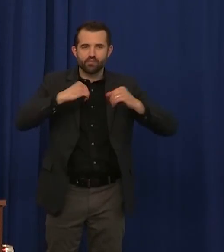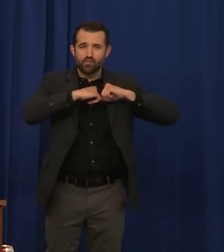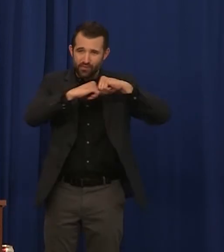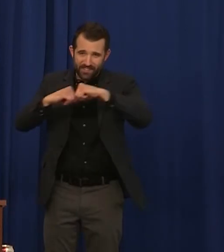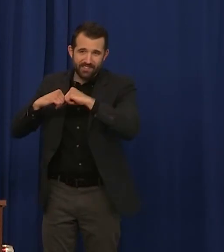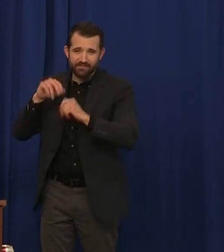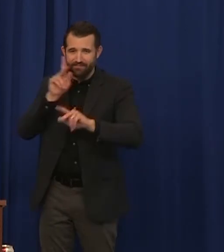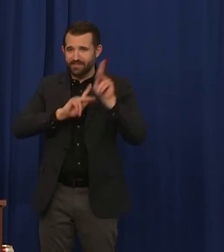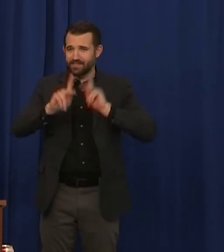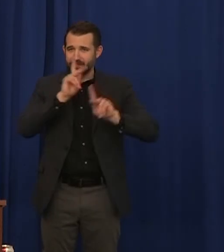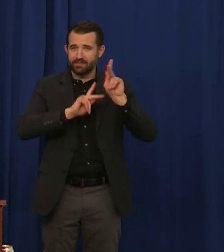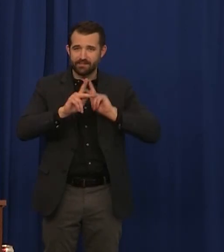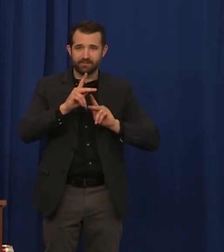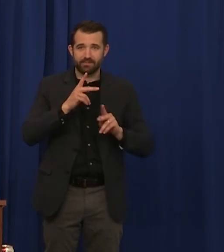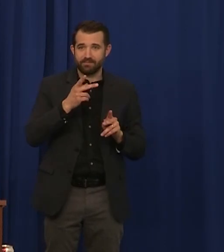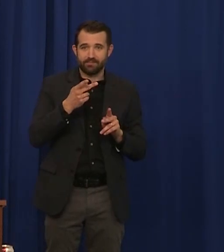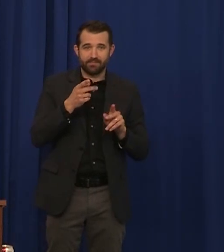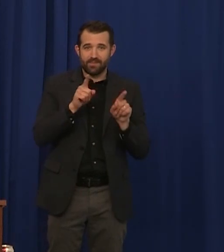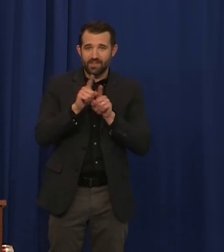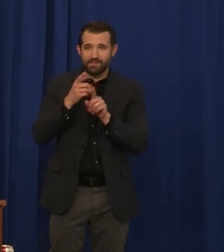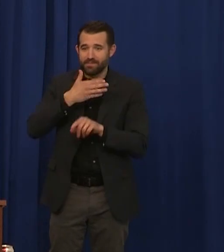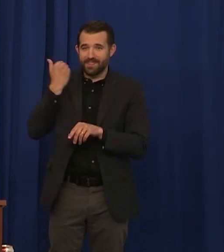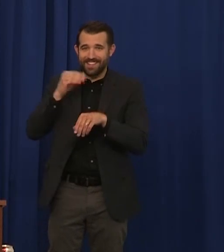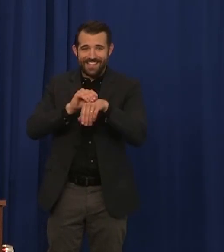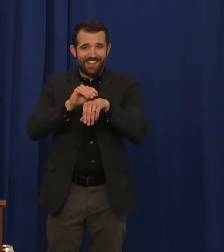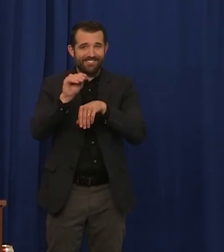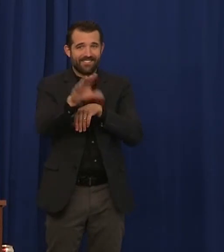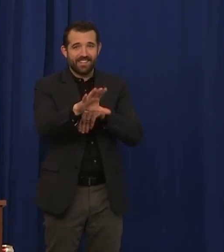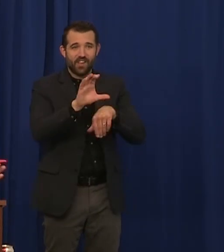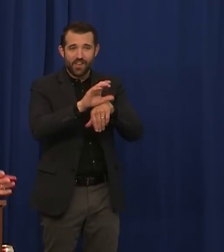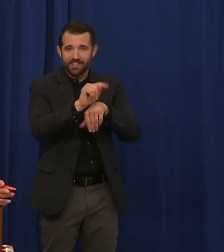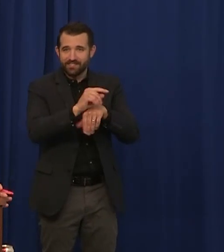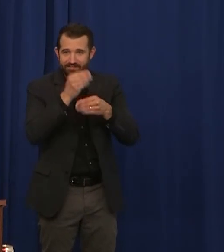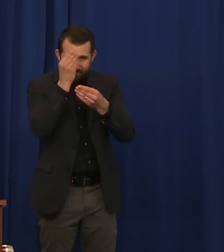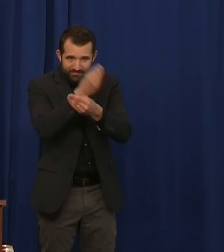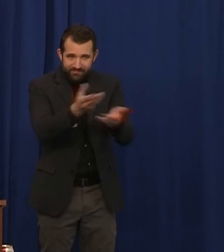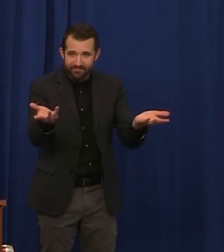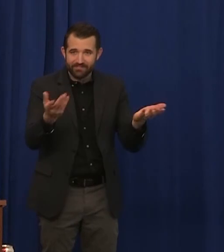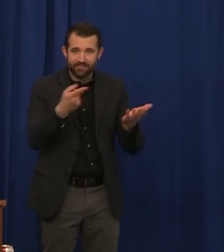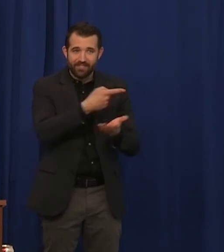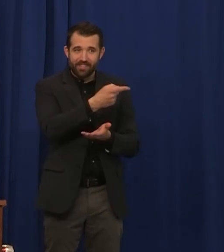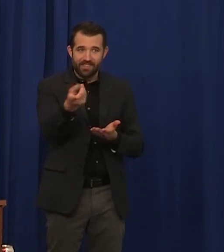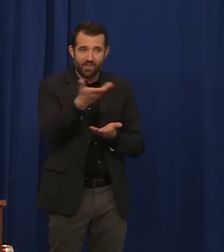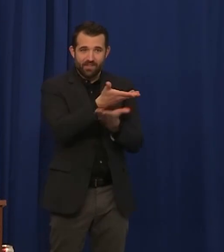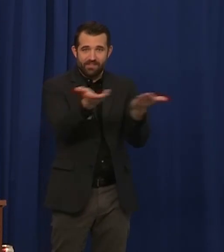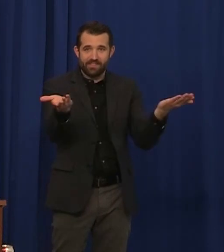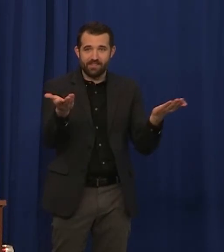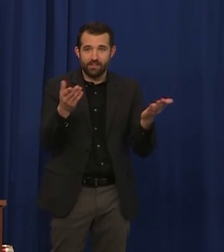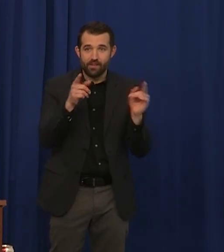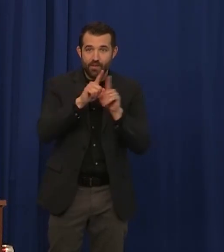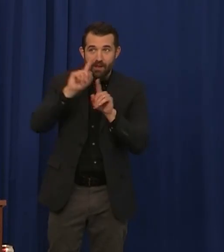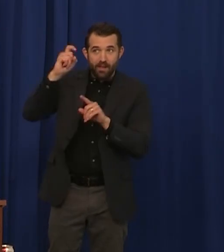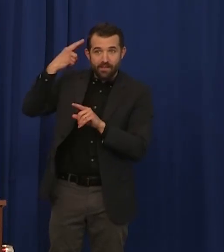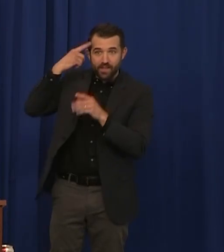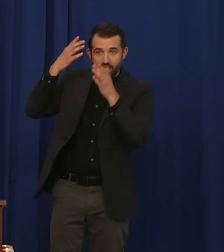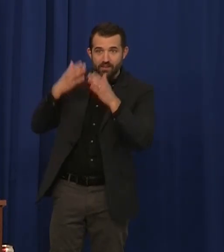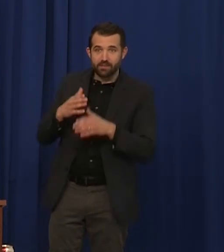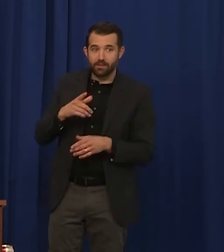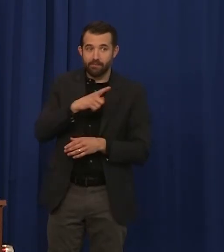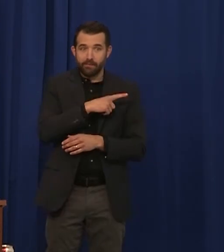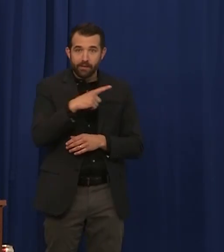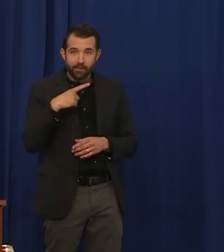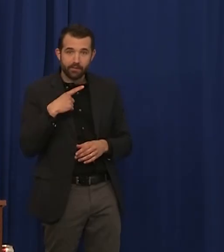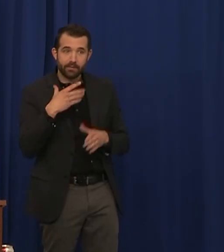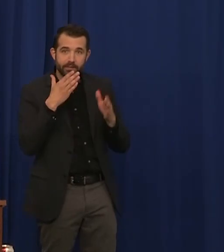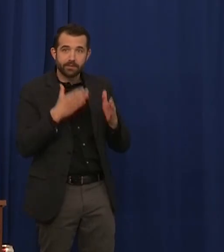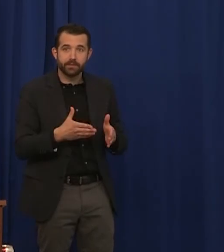best possible advice we can to each and every policymaker out there, be that the governor, the legislator, business leaders, and other stakeholders out